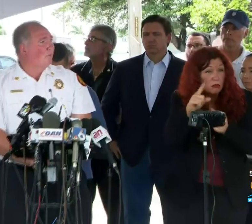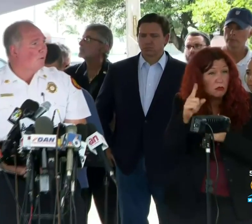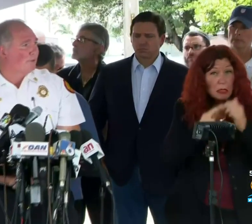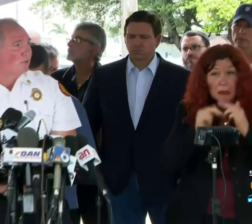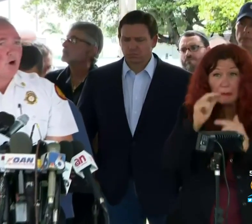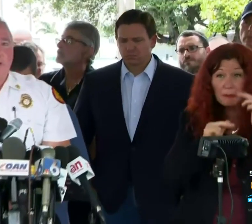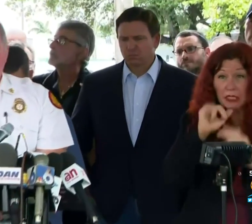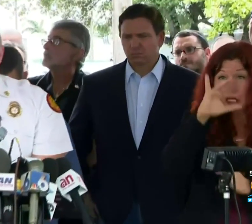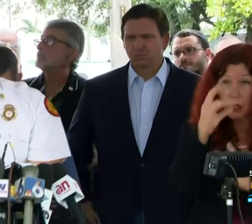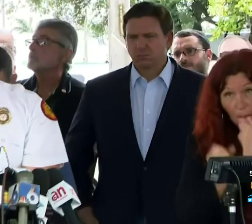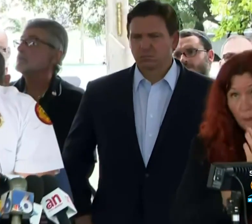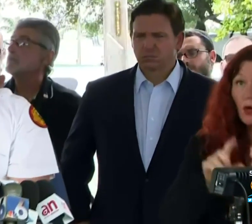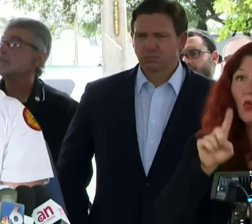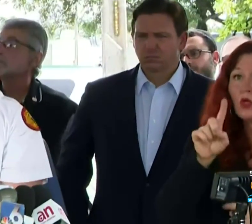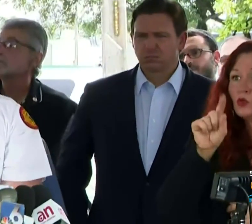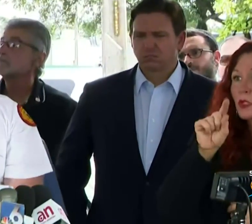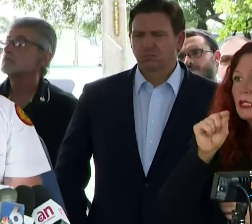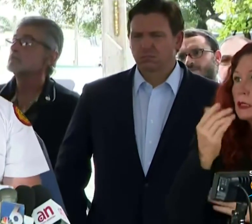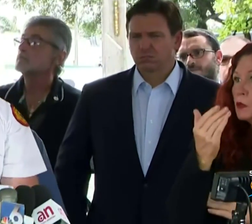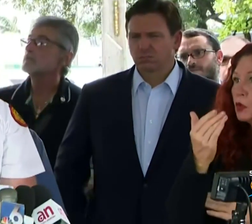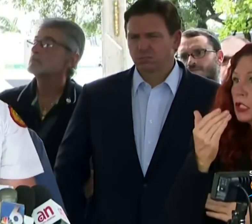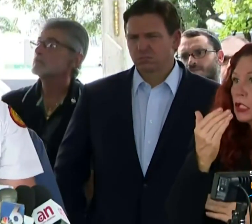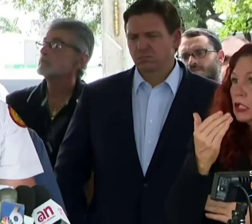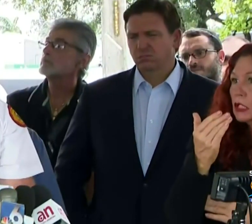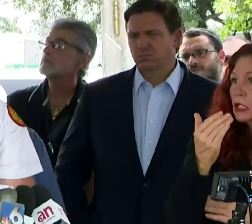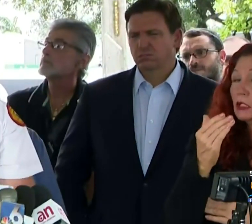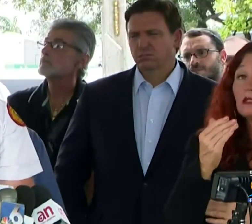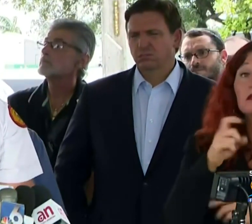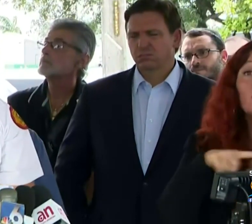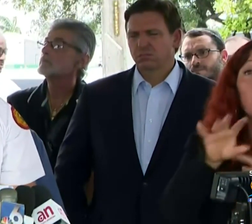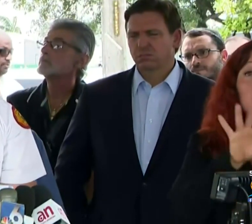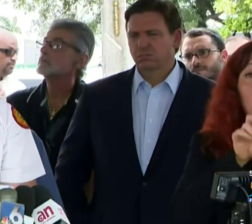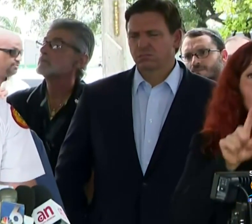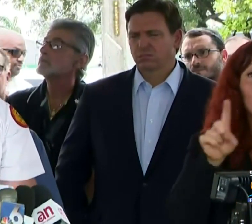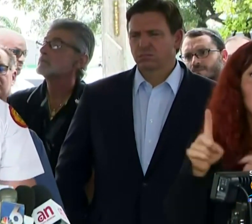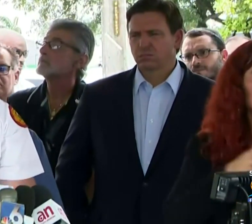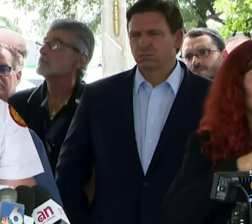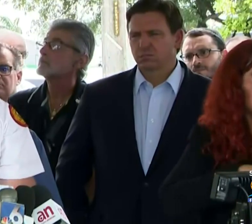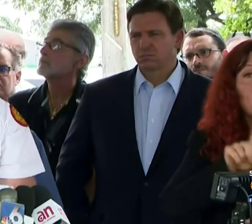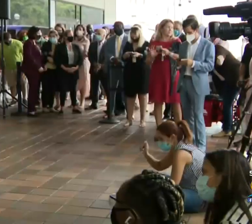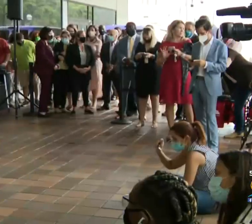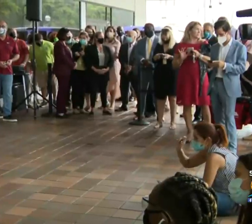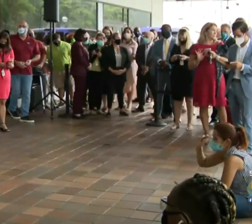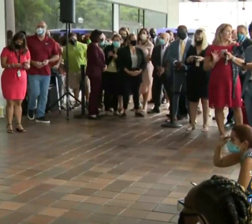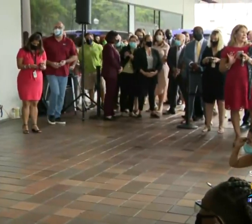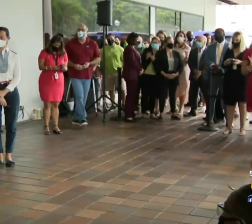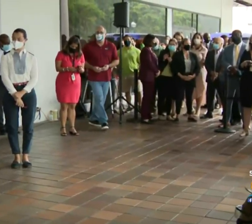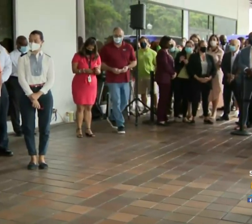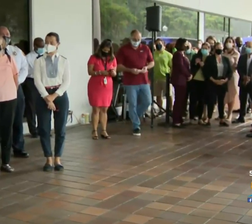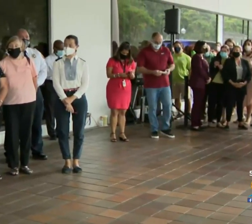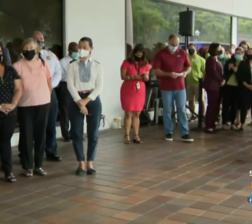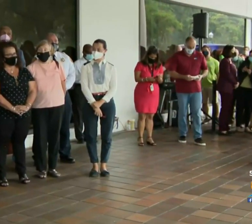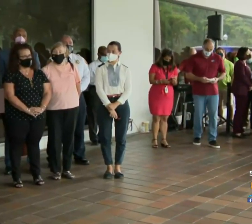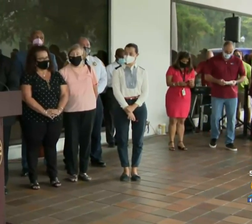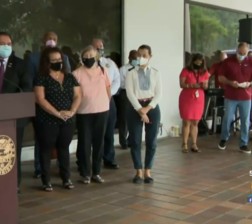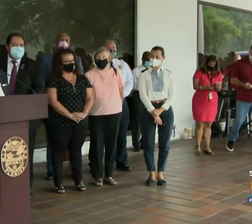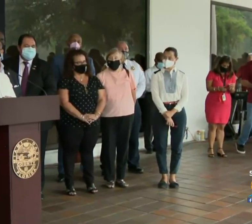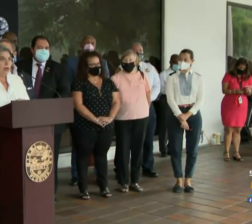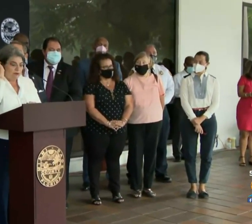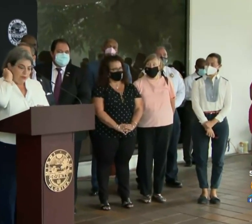SHOULD. SHE WAS A FIXTER DURING EVERY PRESS CONFERENCE DURING THE SURF-SIDE CONDO TRAGEDY. AND THE REASON YOU SAW HER?